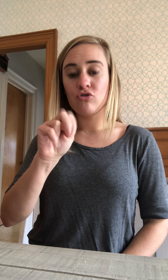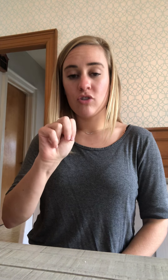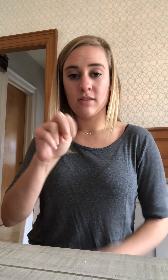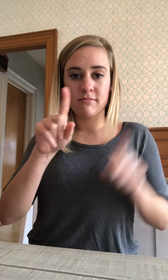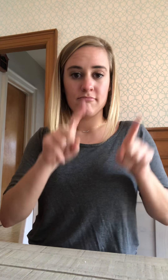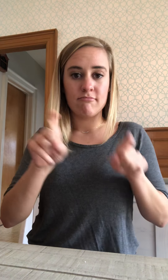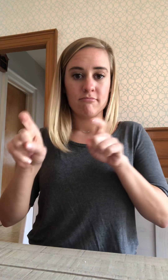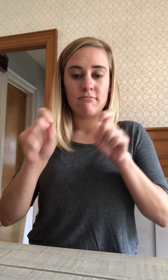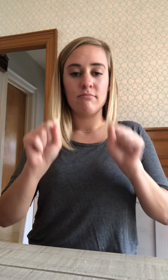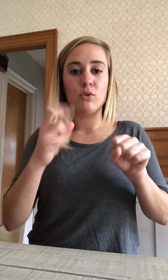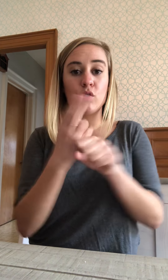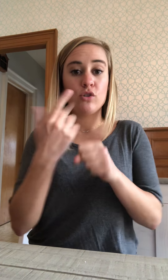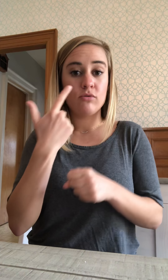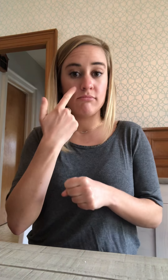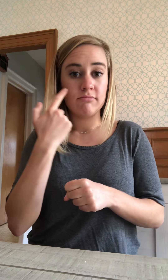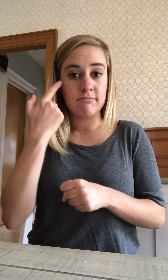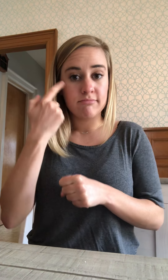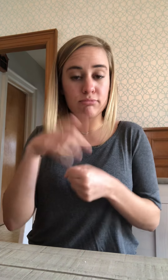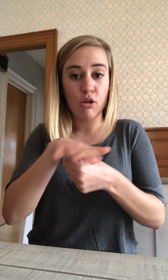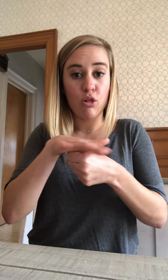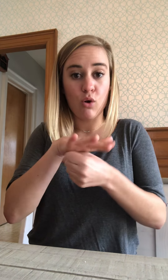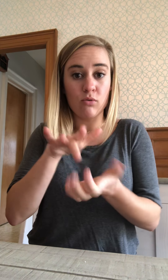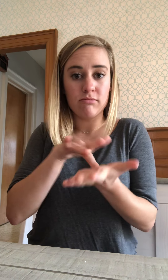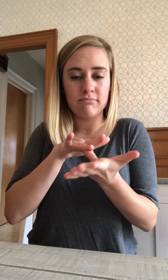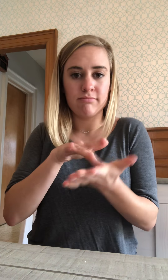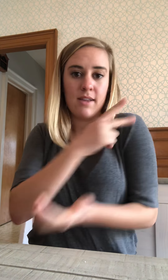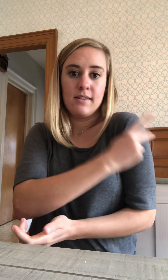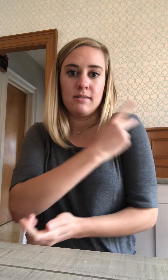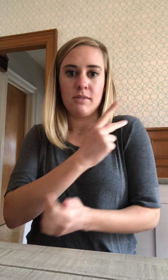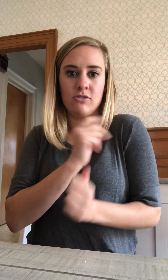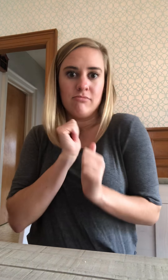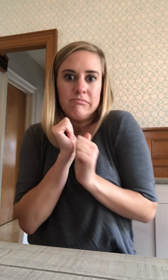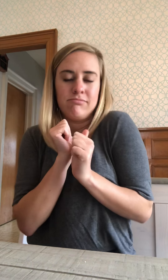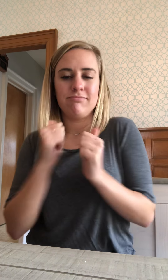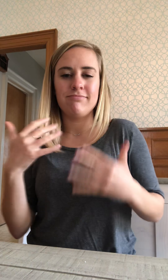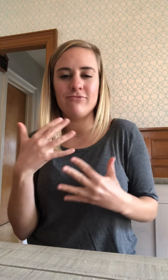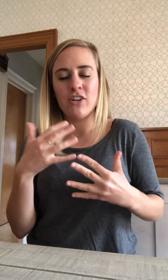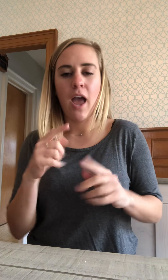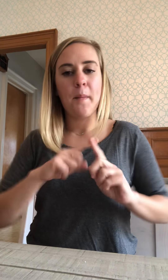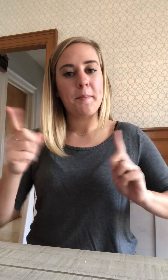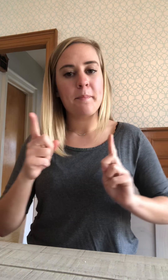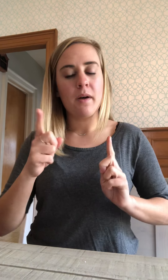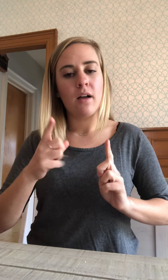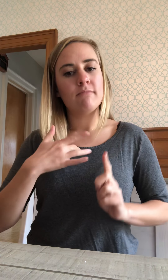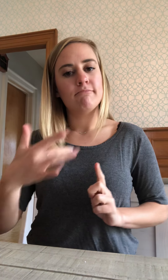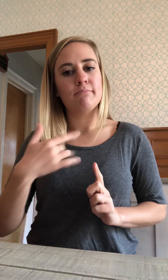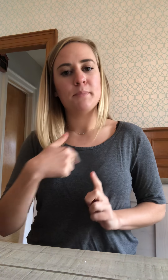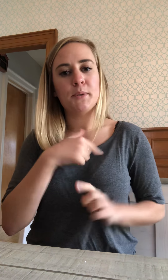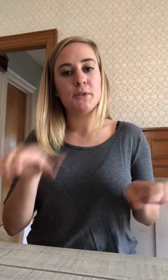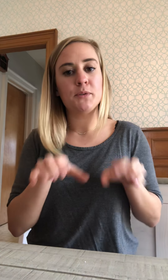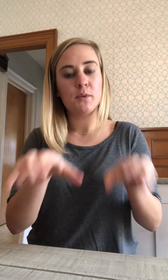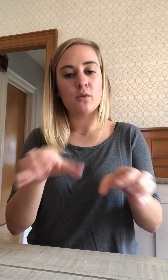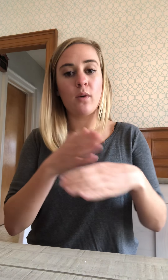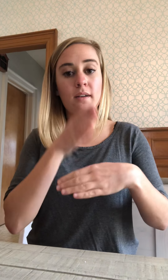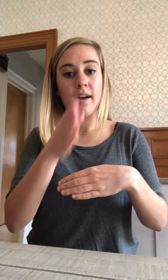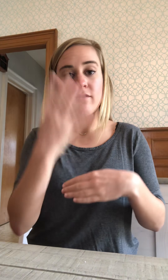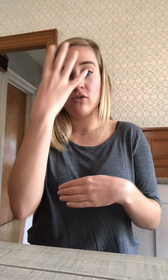anesthesia. Patients get pretty squirmy about it, but most commonly we do it once they're asleep.